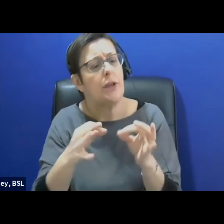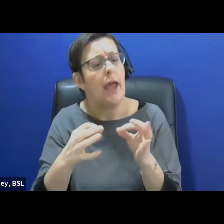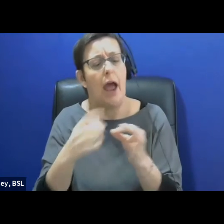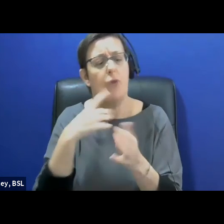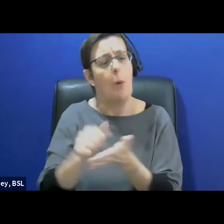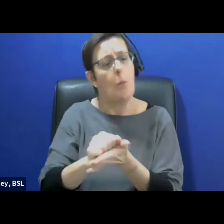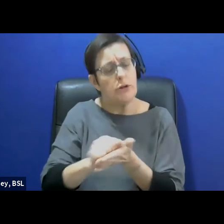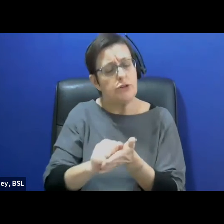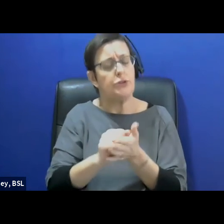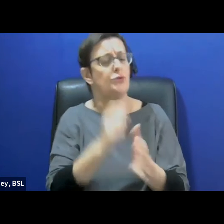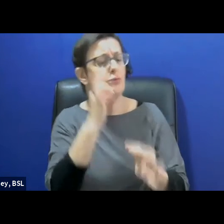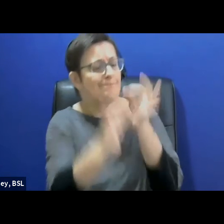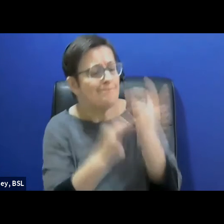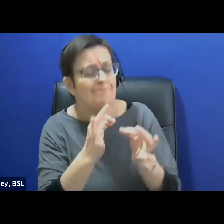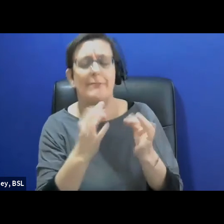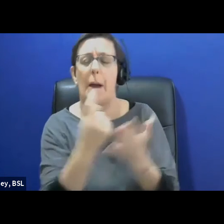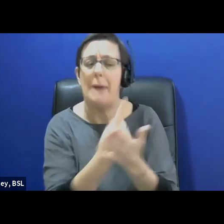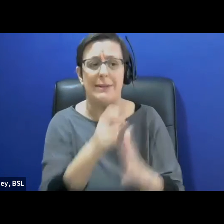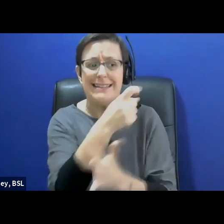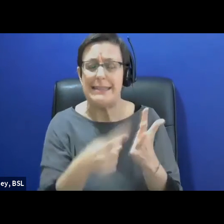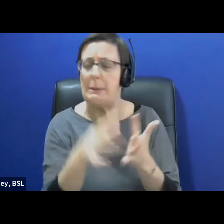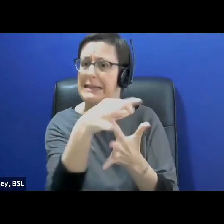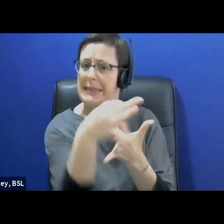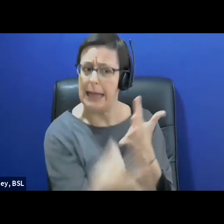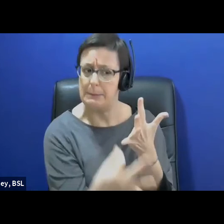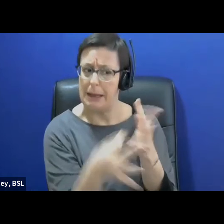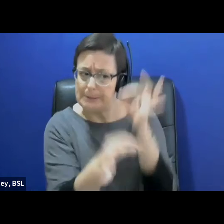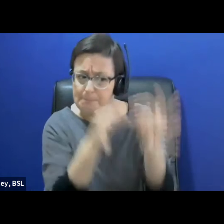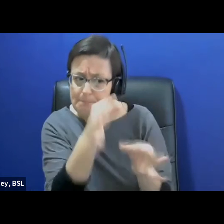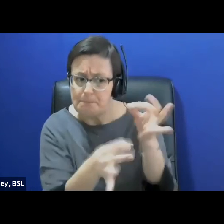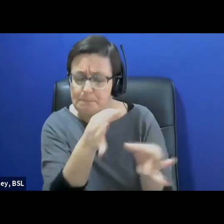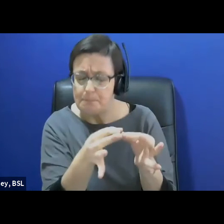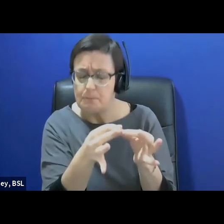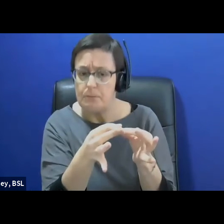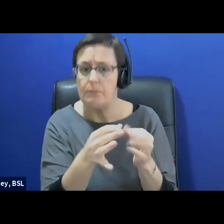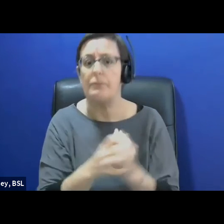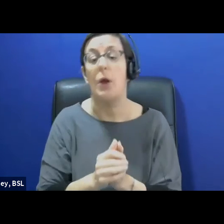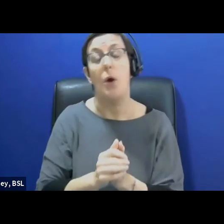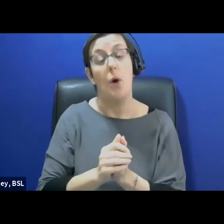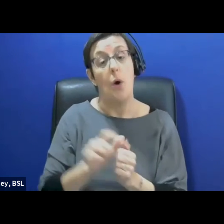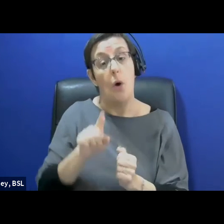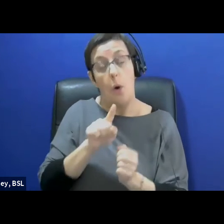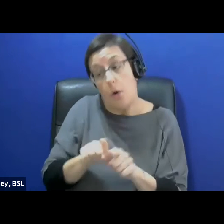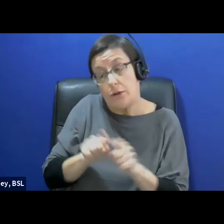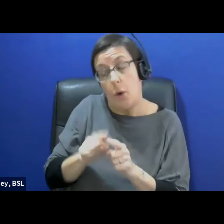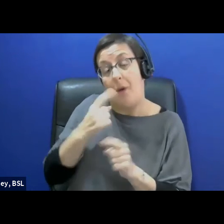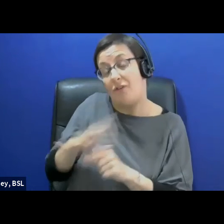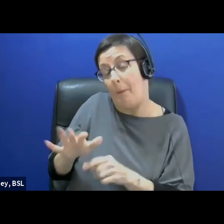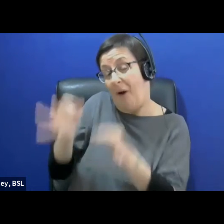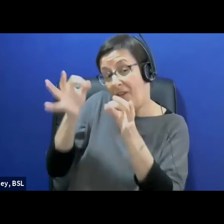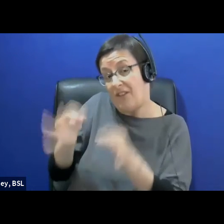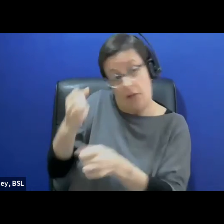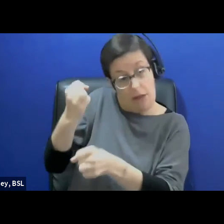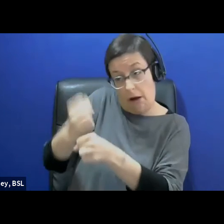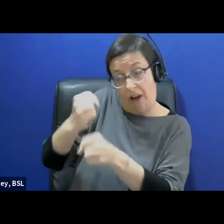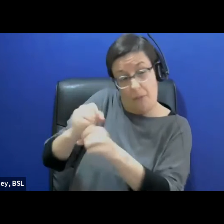aspects. And then before going to that, we also collected the secondary data from the official government offices like